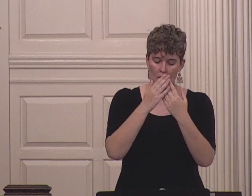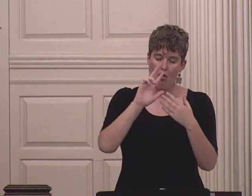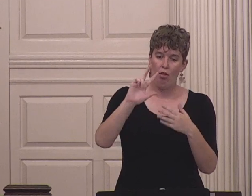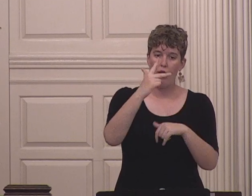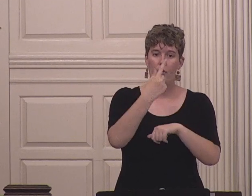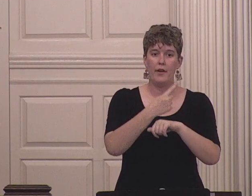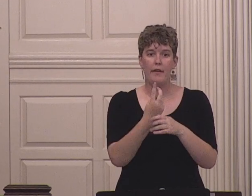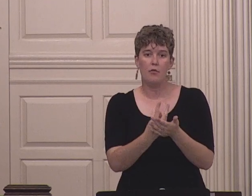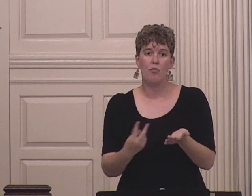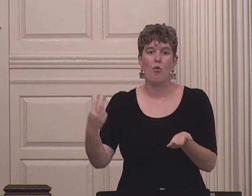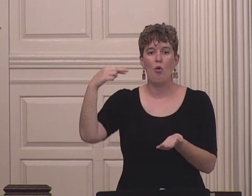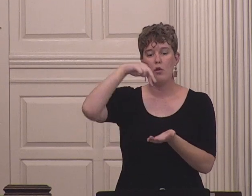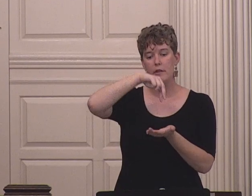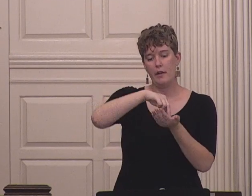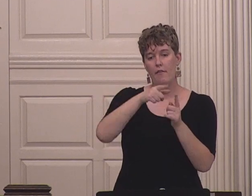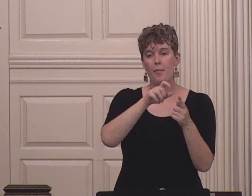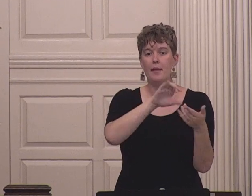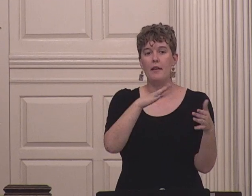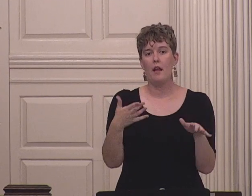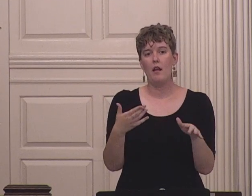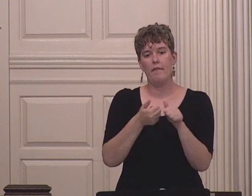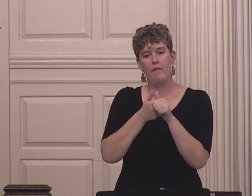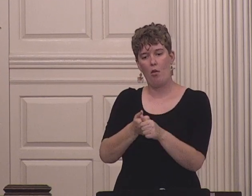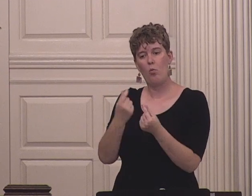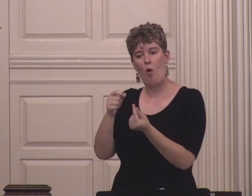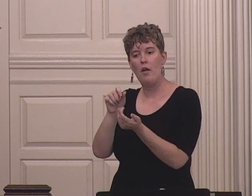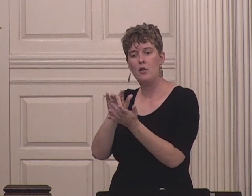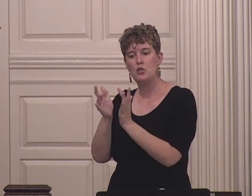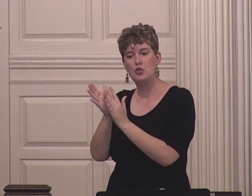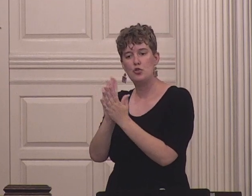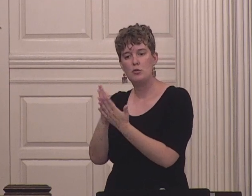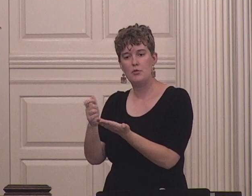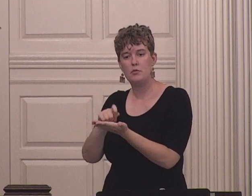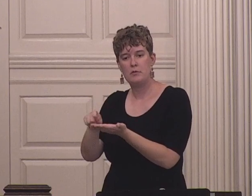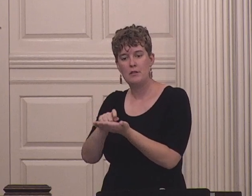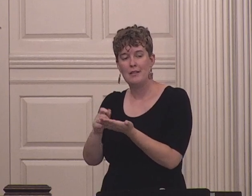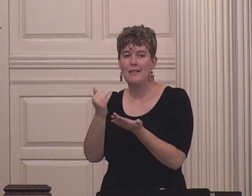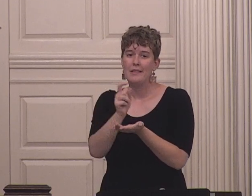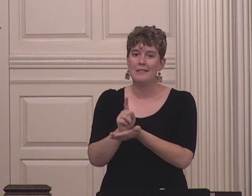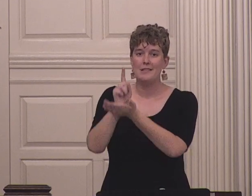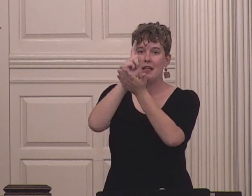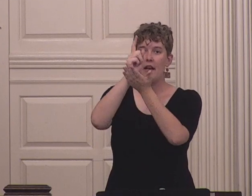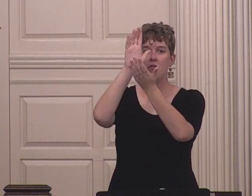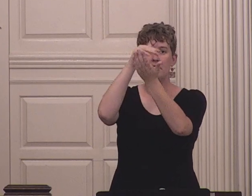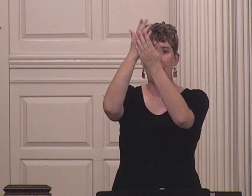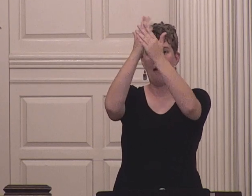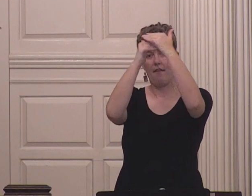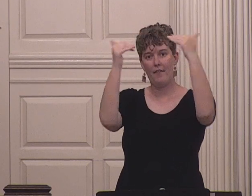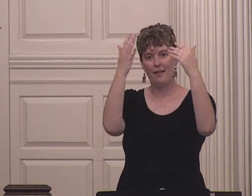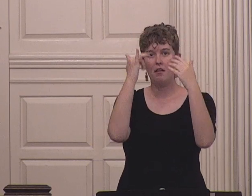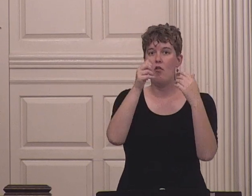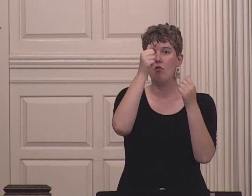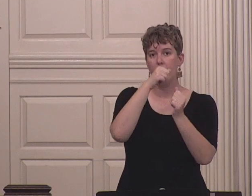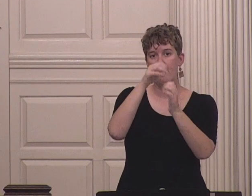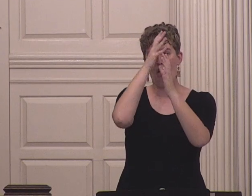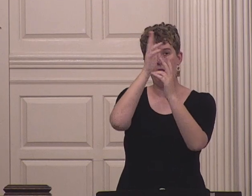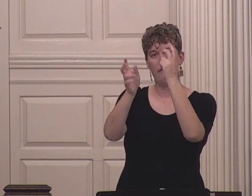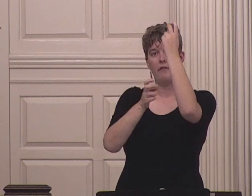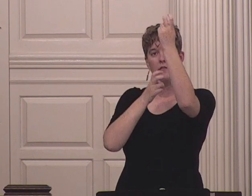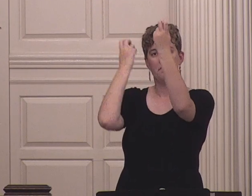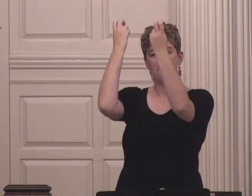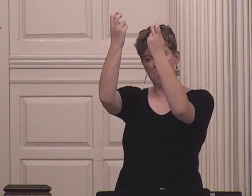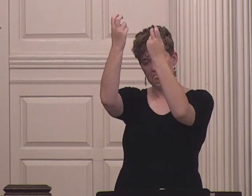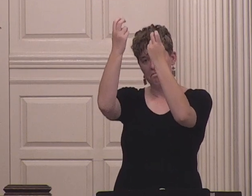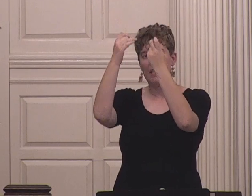day, in accordance with the scriptures. He ascended into heaven and is seated at the right hand of the Father. He will